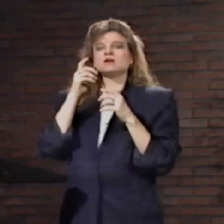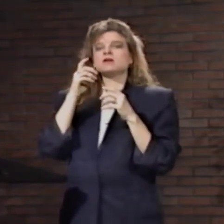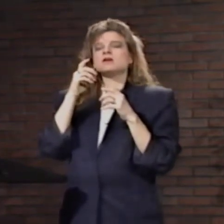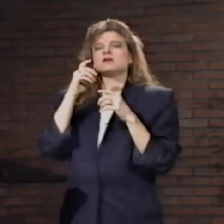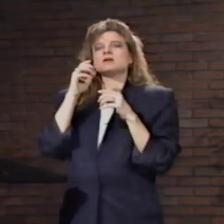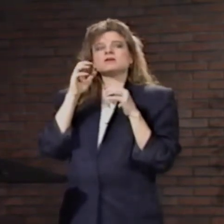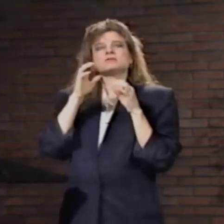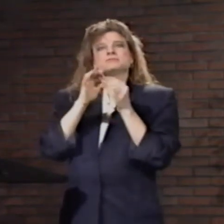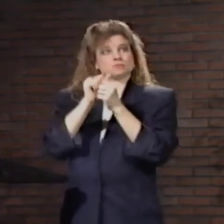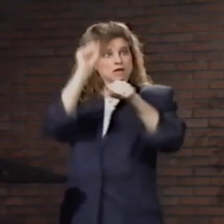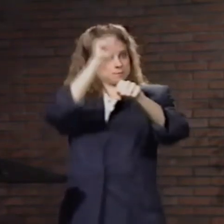matching.